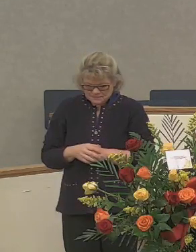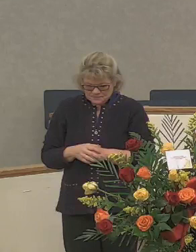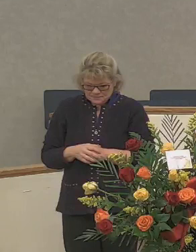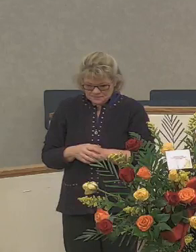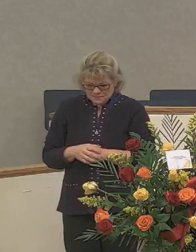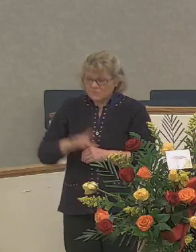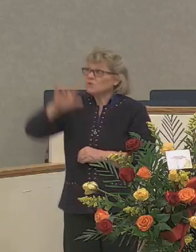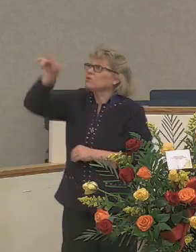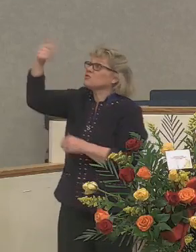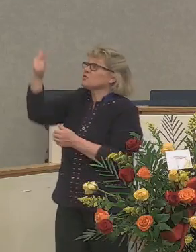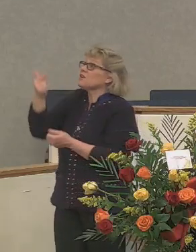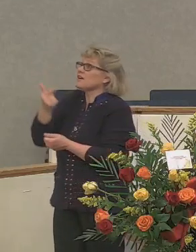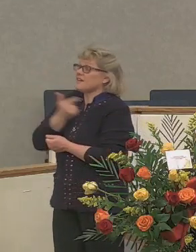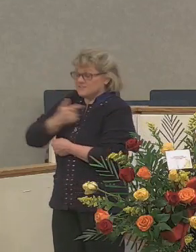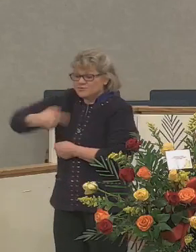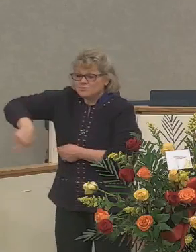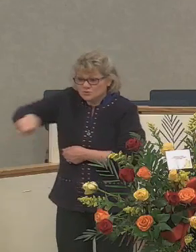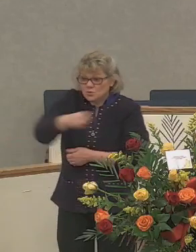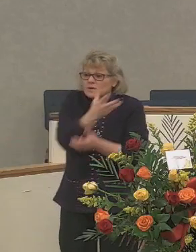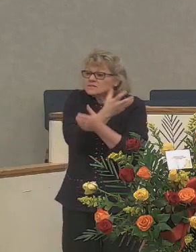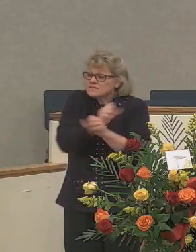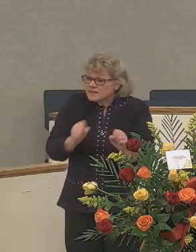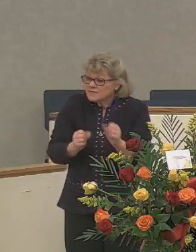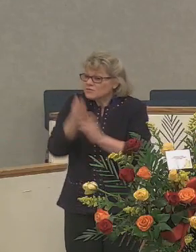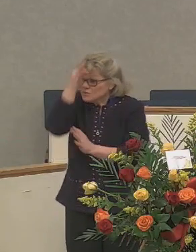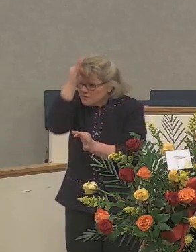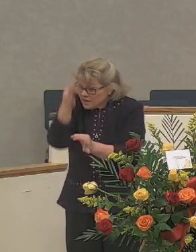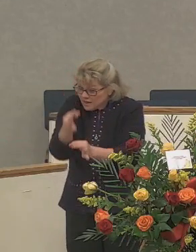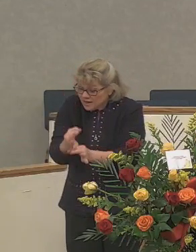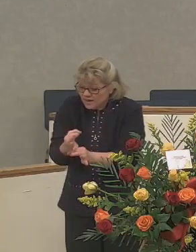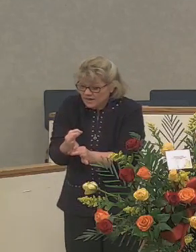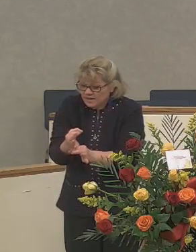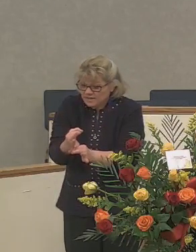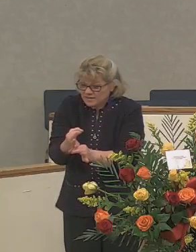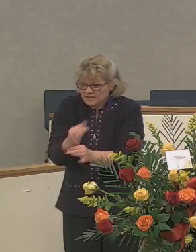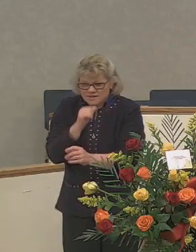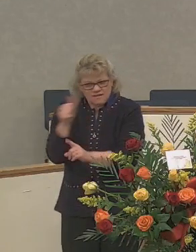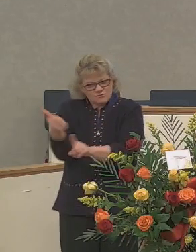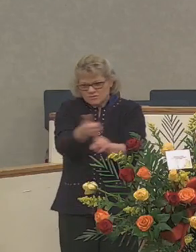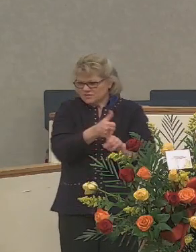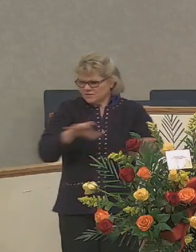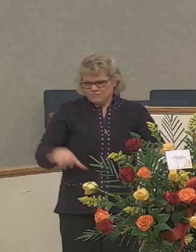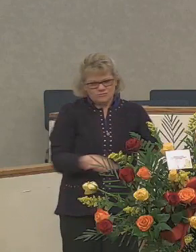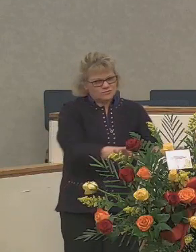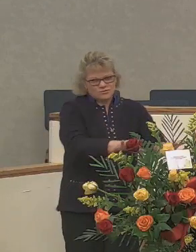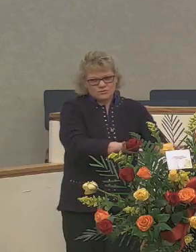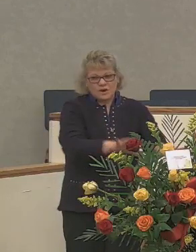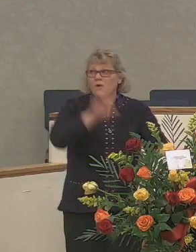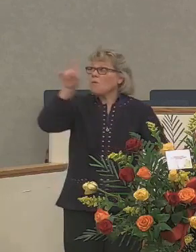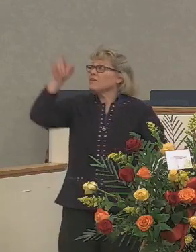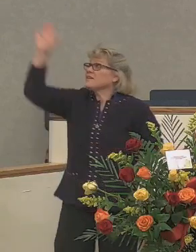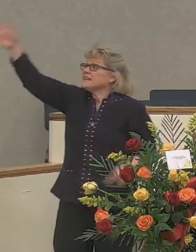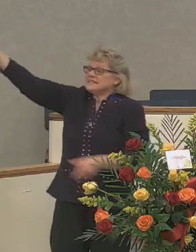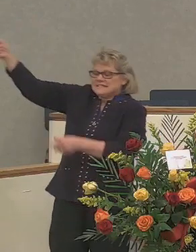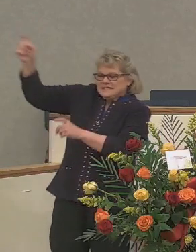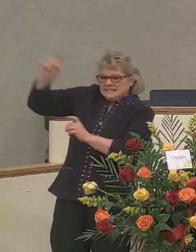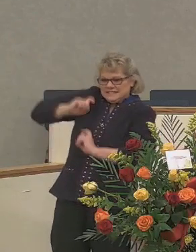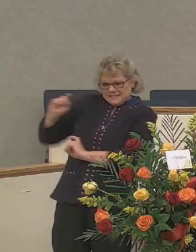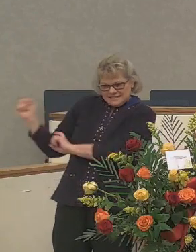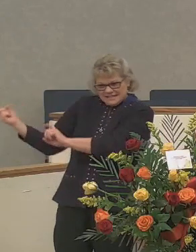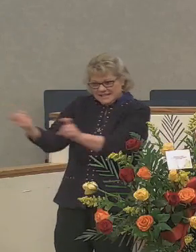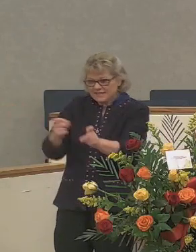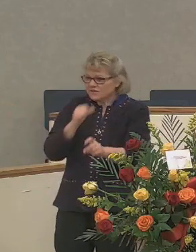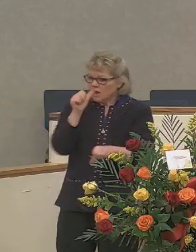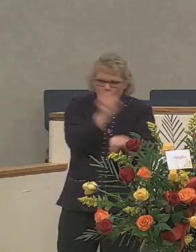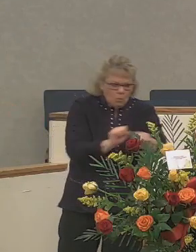For by grace are you saved through faith, and that not of yourselves. It is the gift of God, not